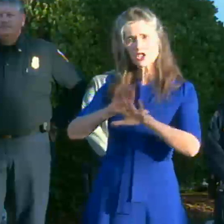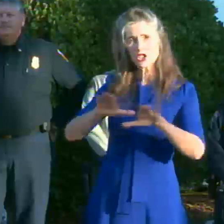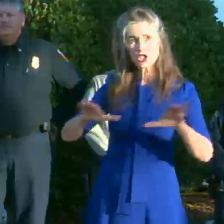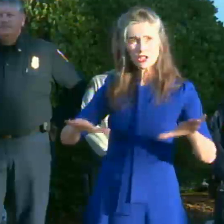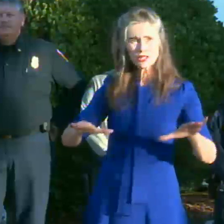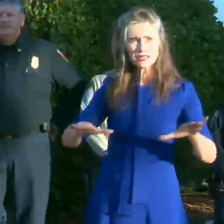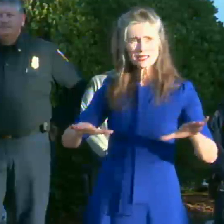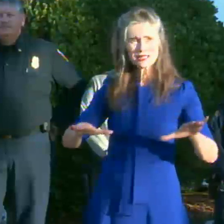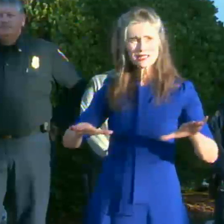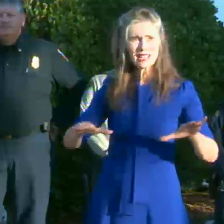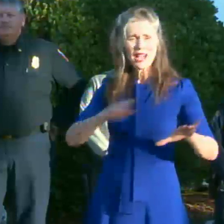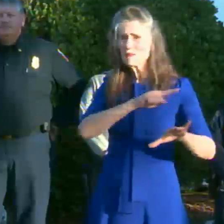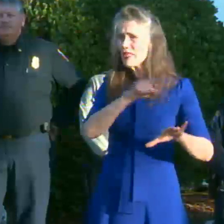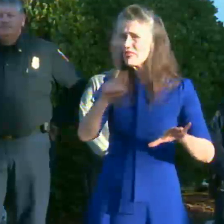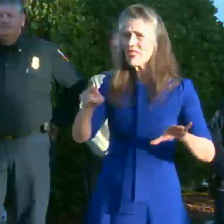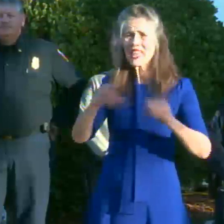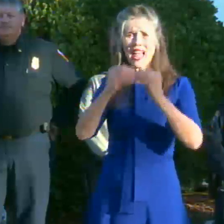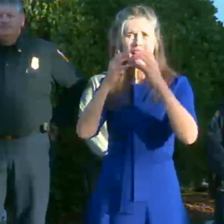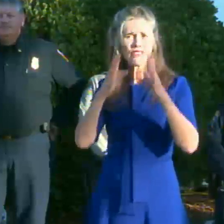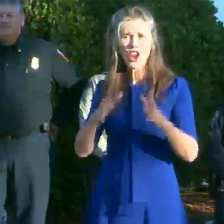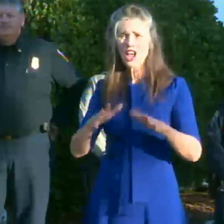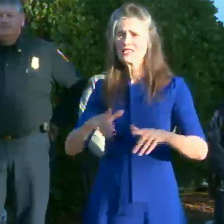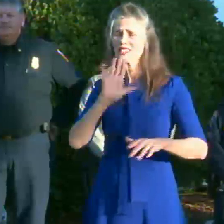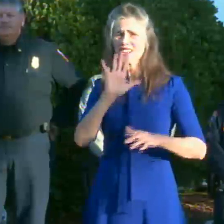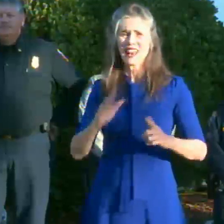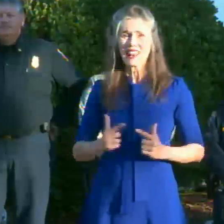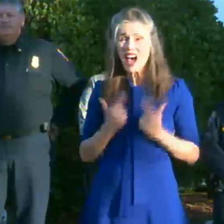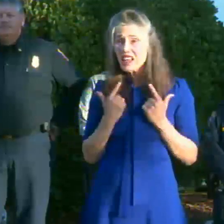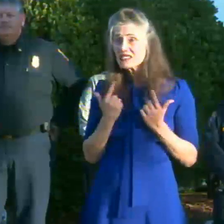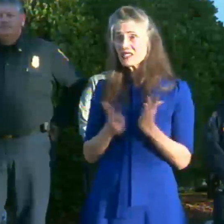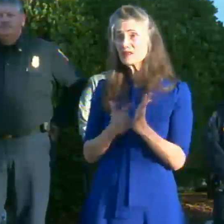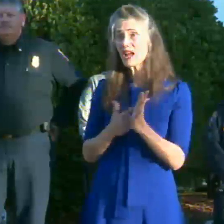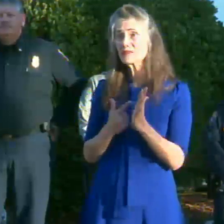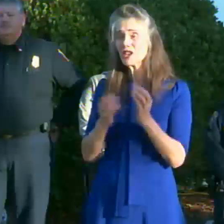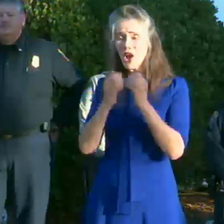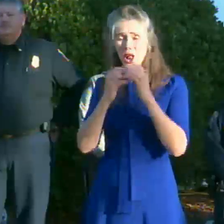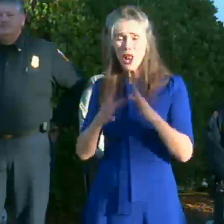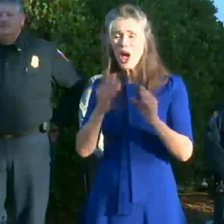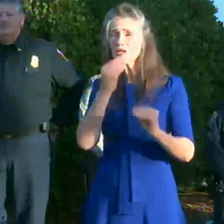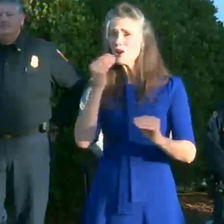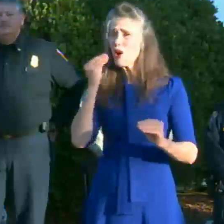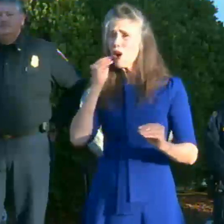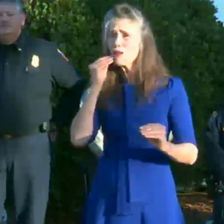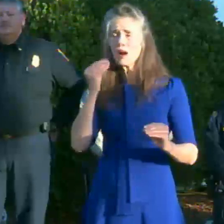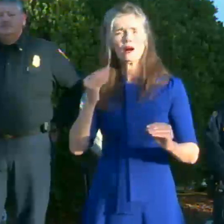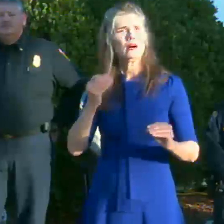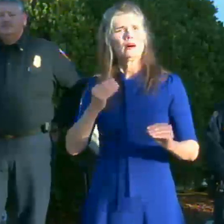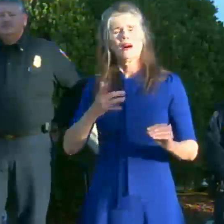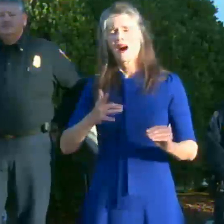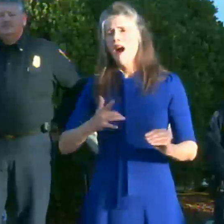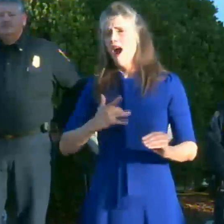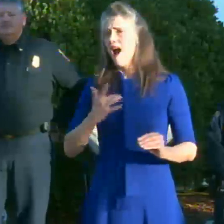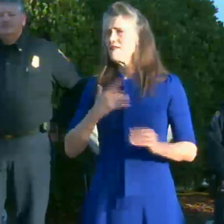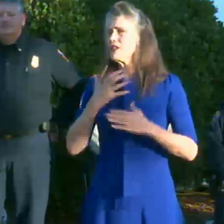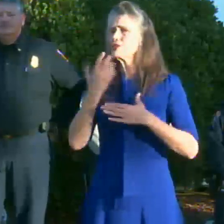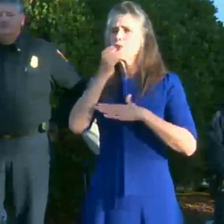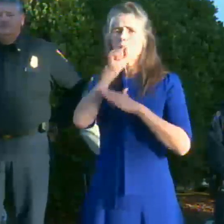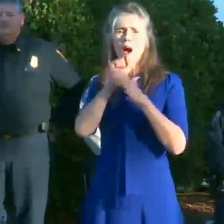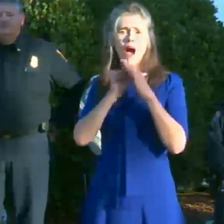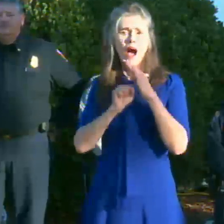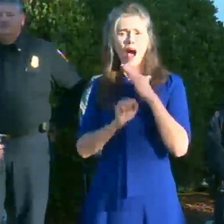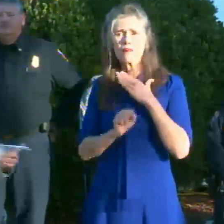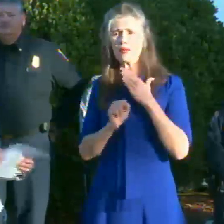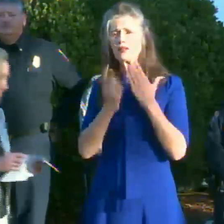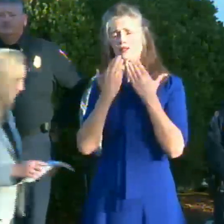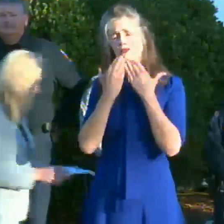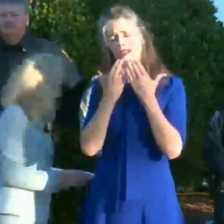having lost lives and lost homes. I am humbled to be a part of such a resilient community. Thank you.